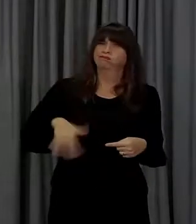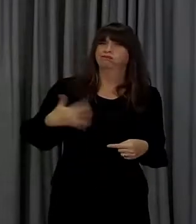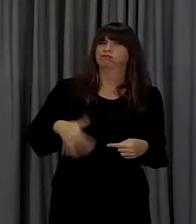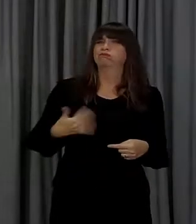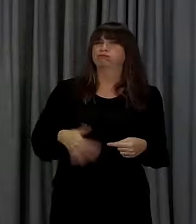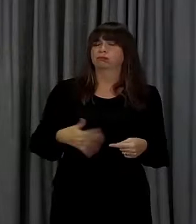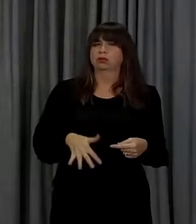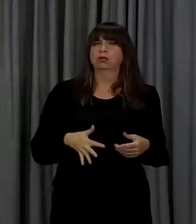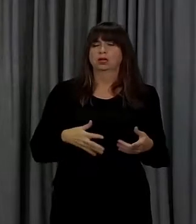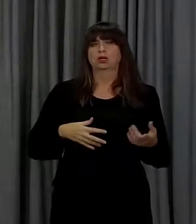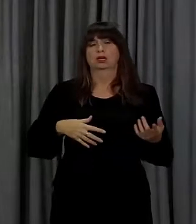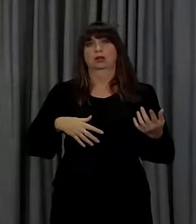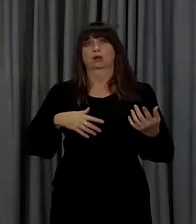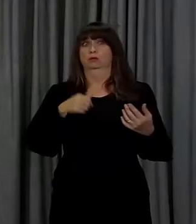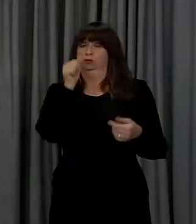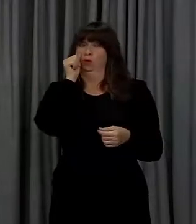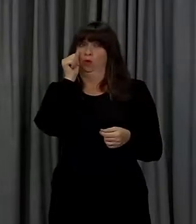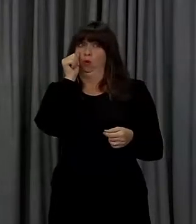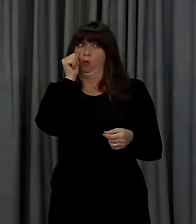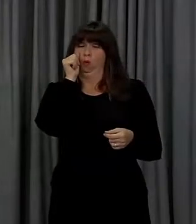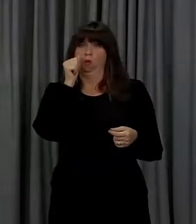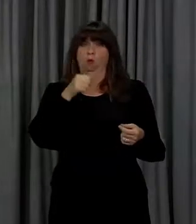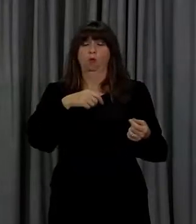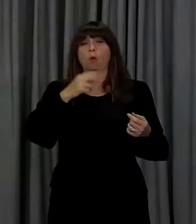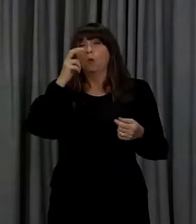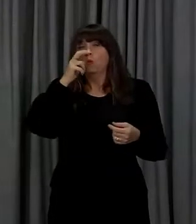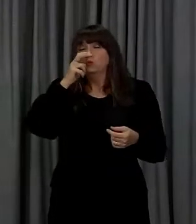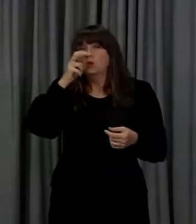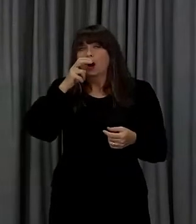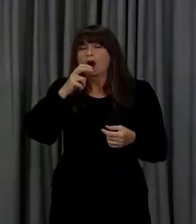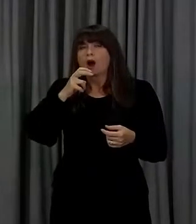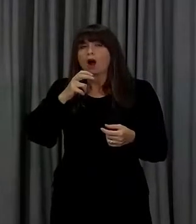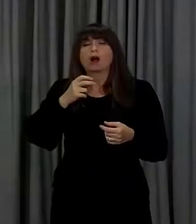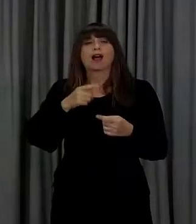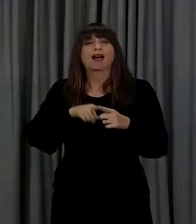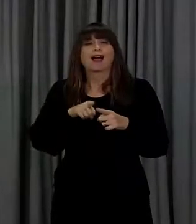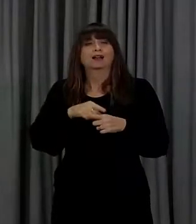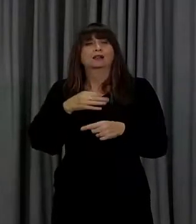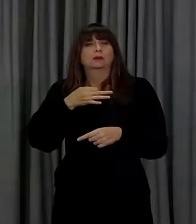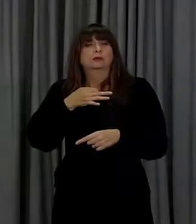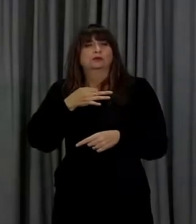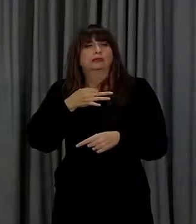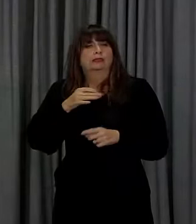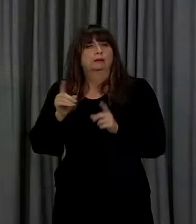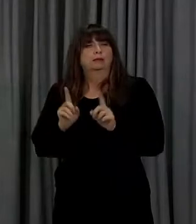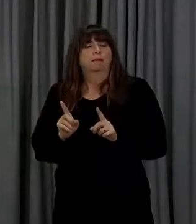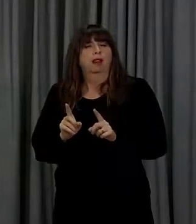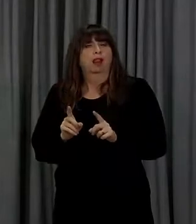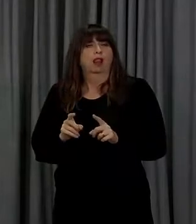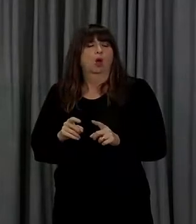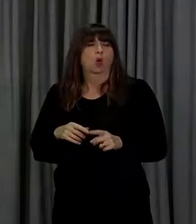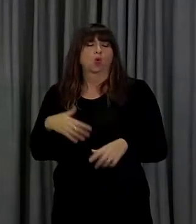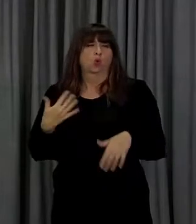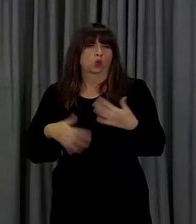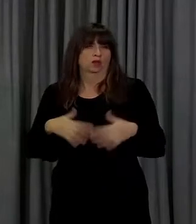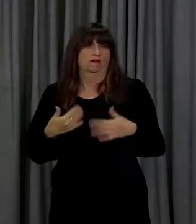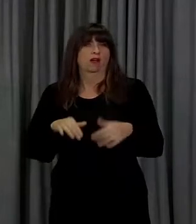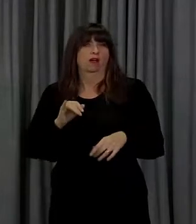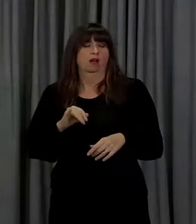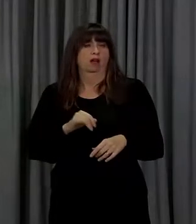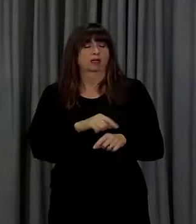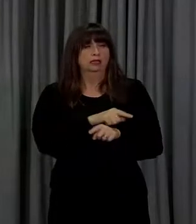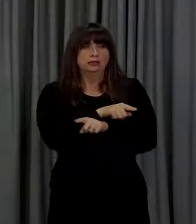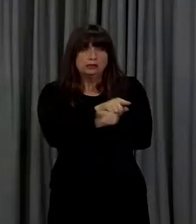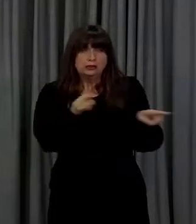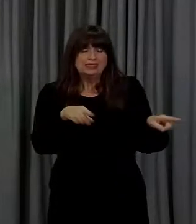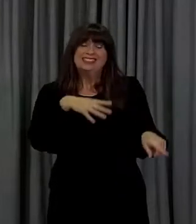none are feeling the impact more than our elderly and most vulnerable. In Wales, we're providing help to those who need it